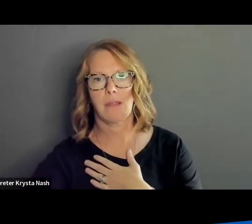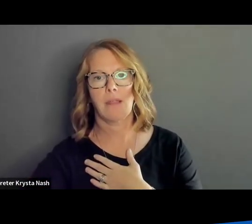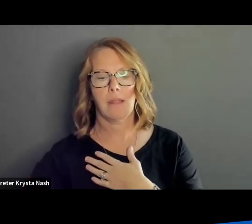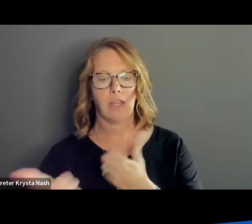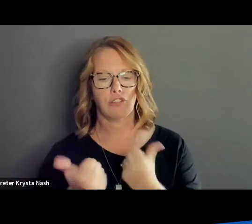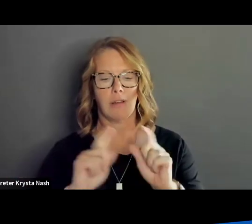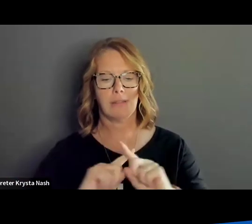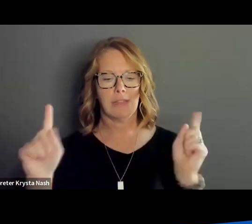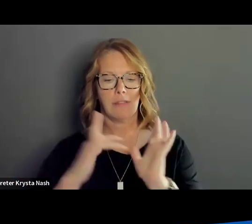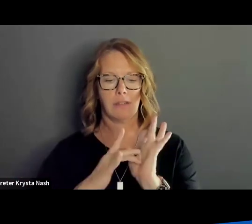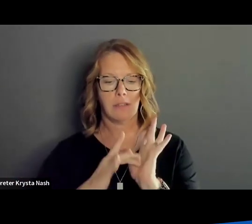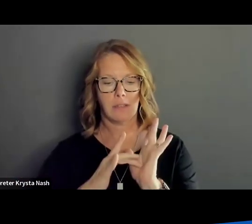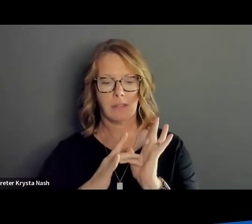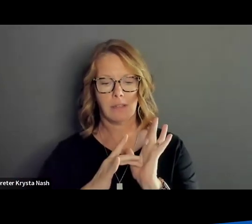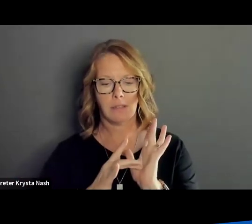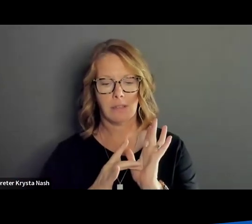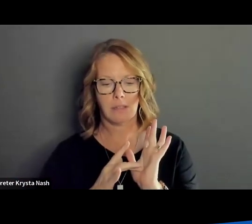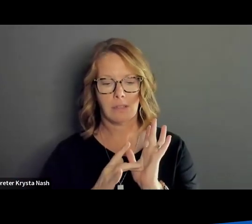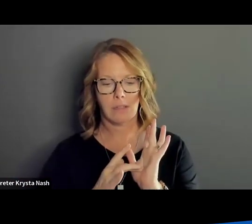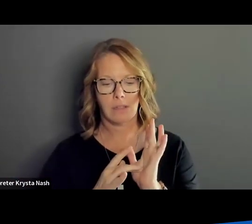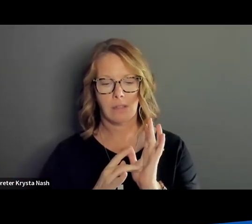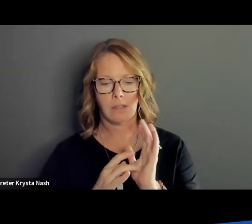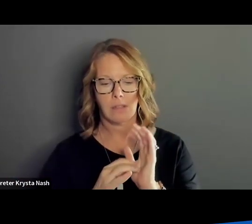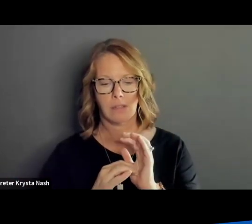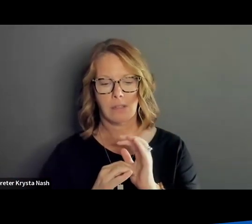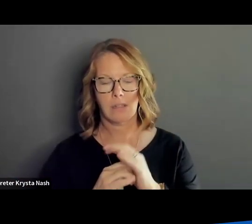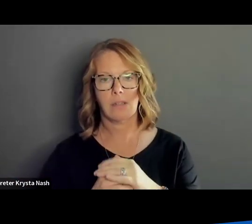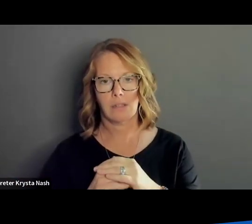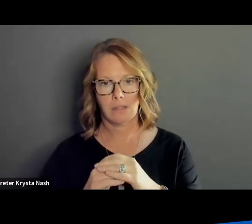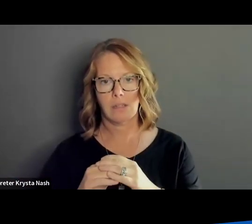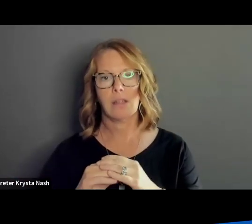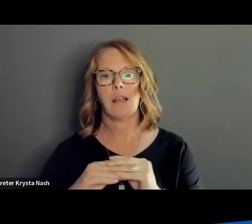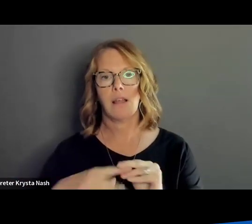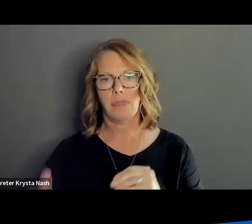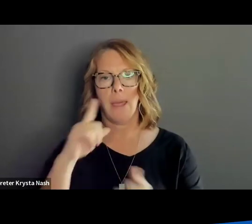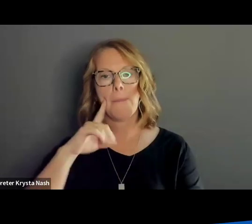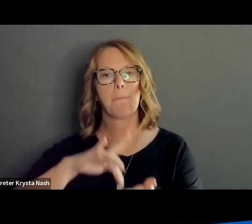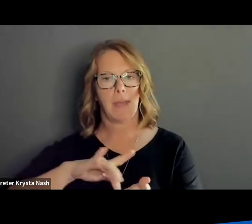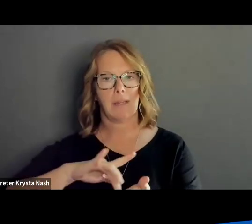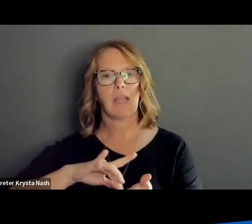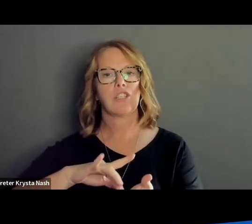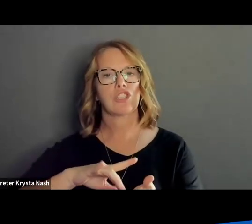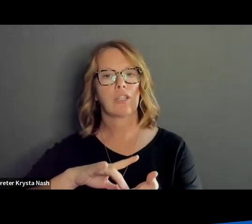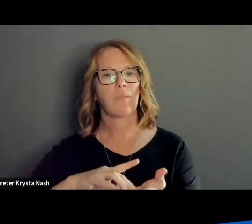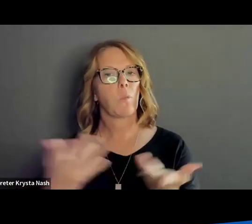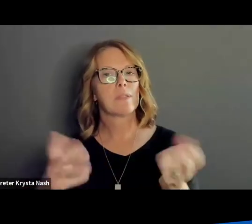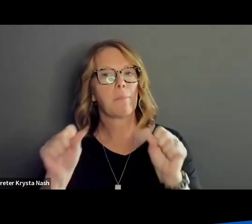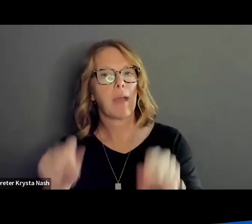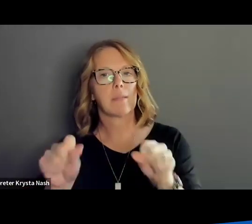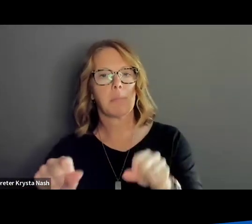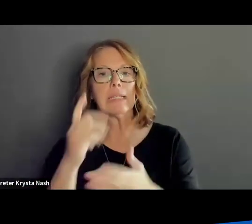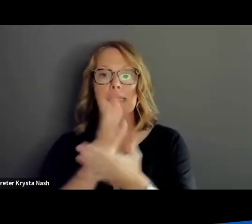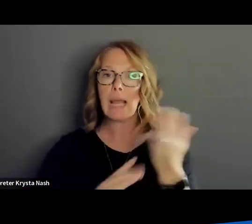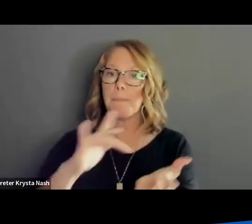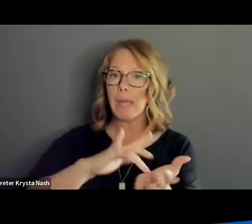medications, or see if you can get off some of your medications. Ask, what would the possibility? Some medications we need